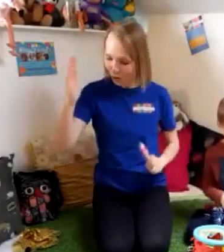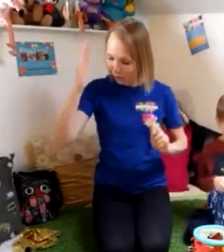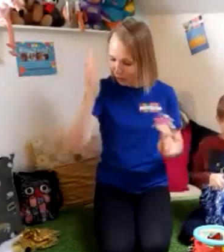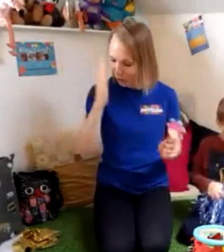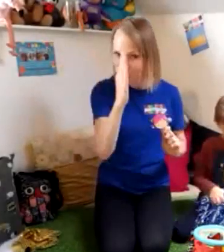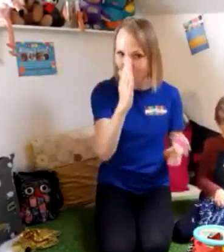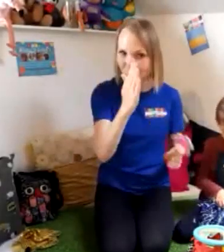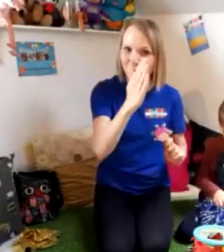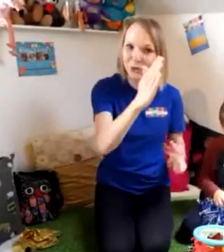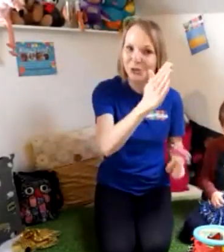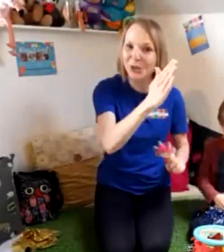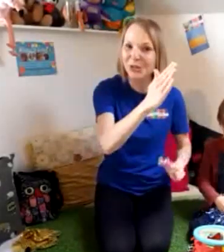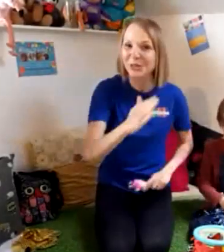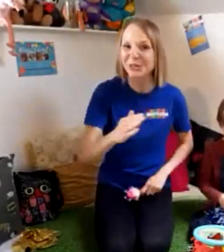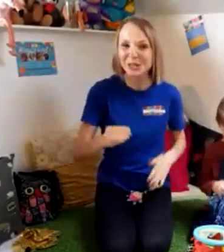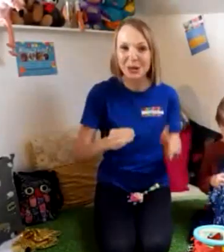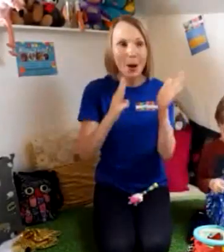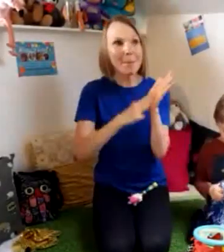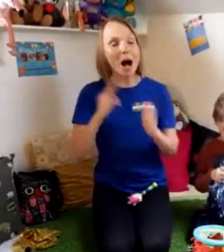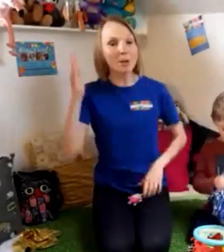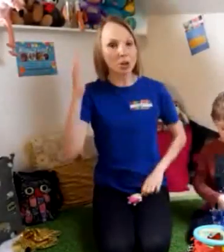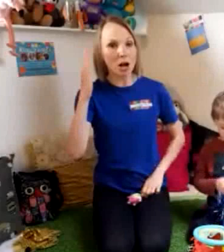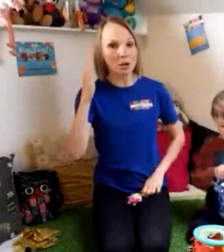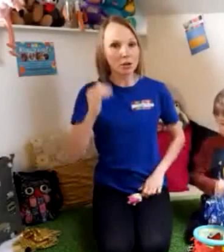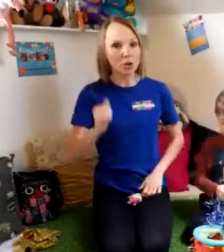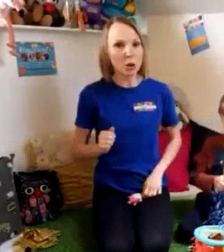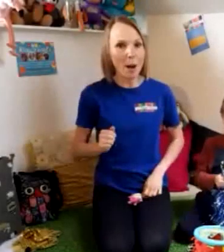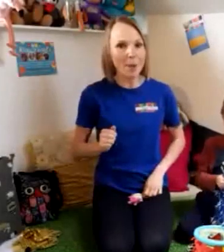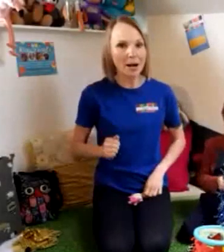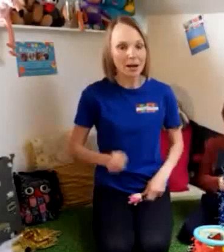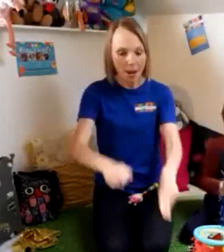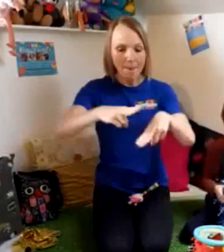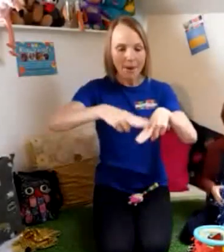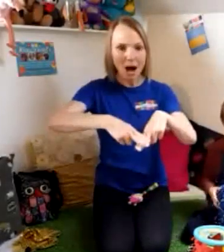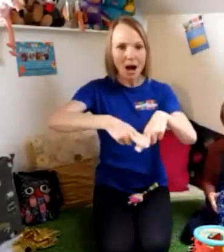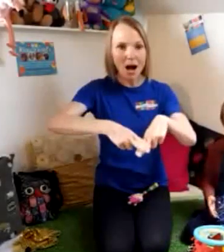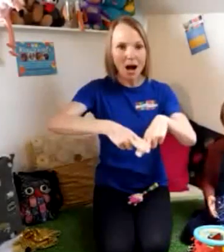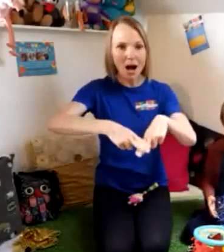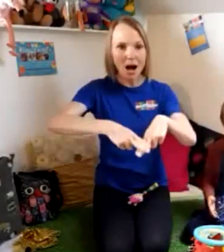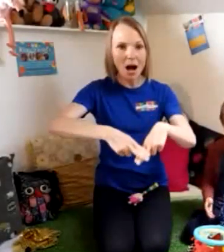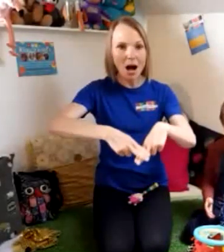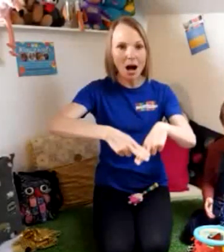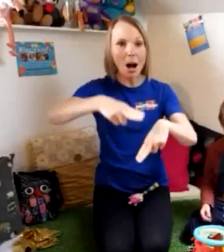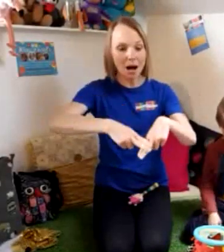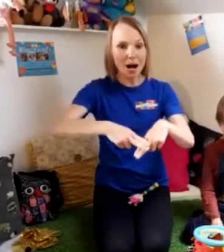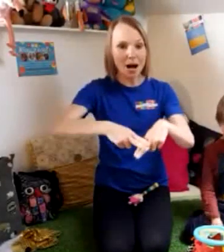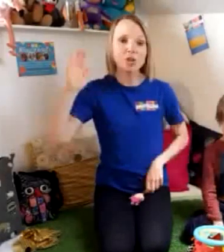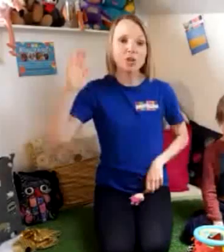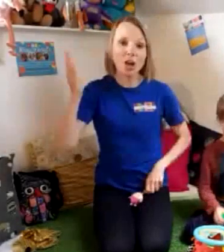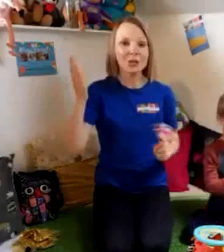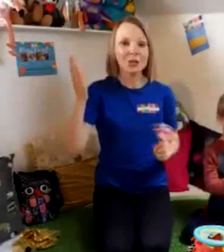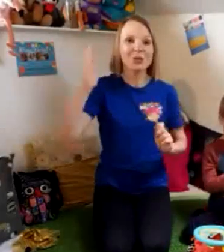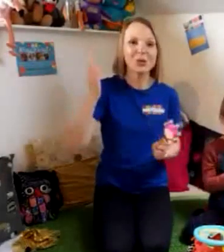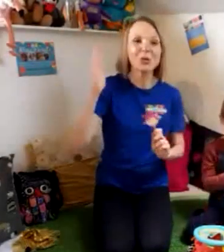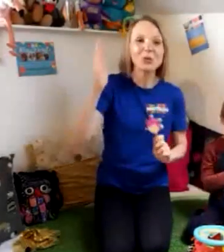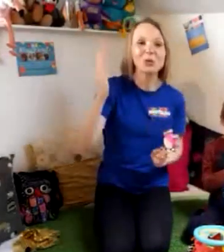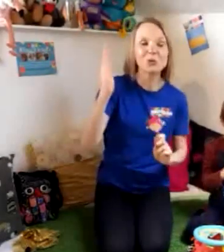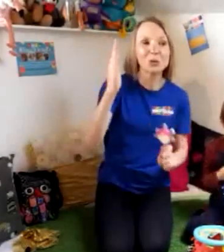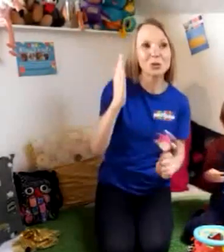do do do do do do do. Mama shark, should we do papa? Papa shark, do do do do do